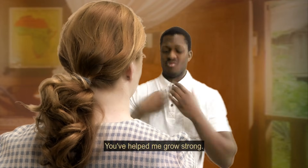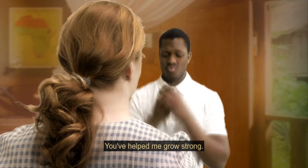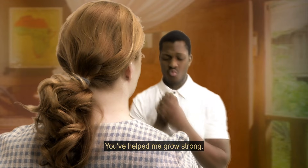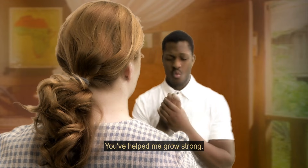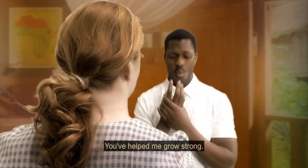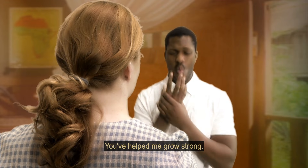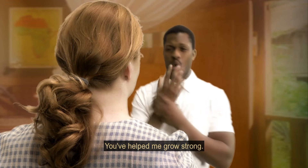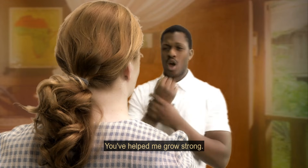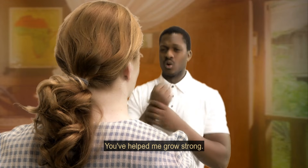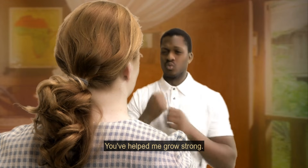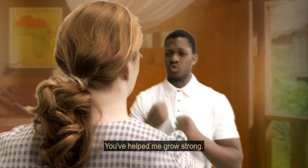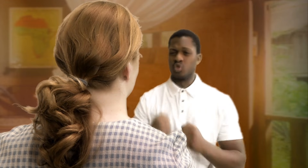You help me grow strong.